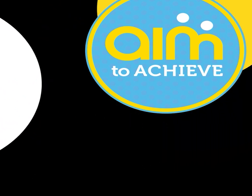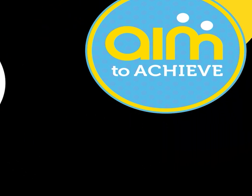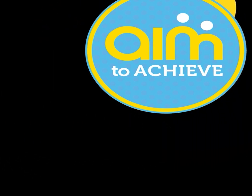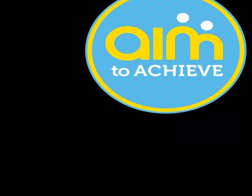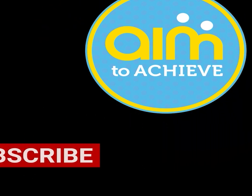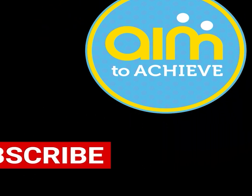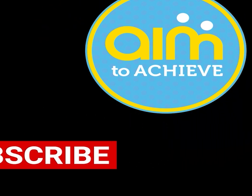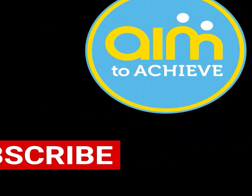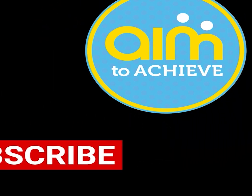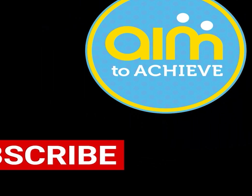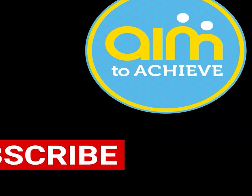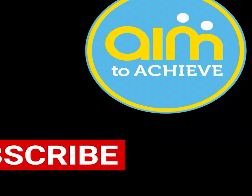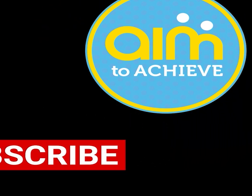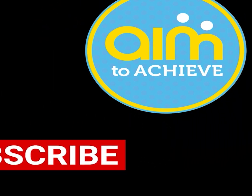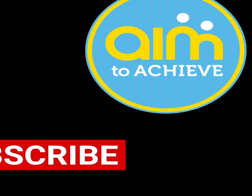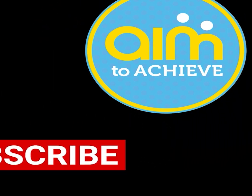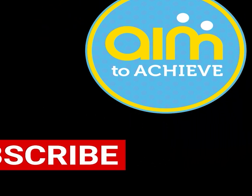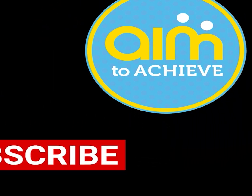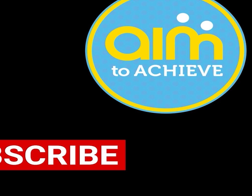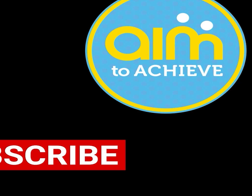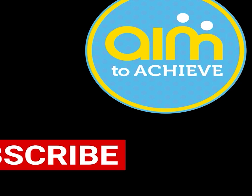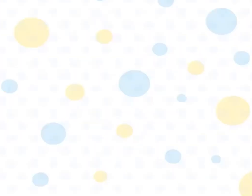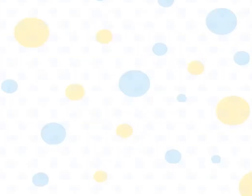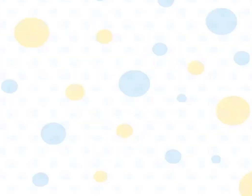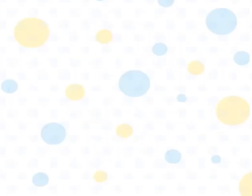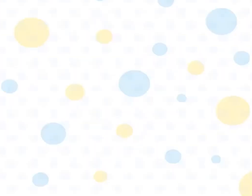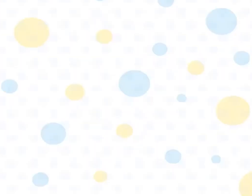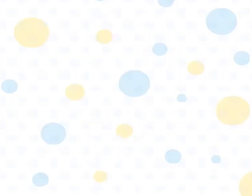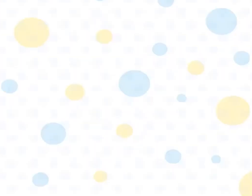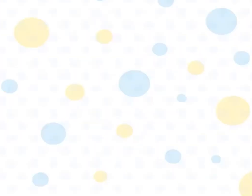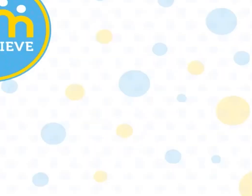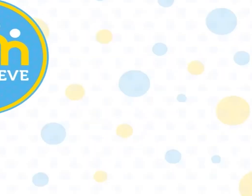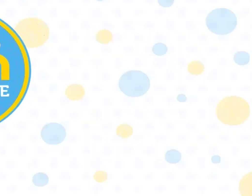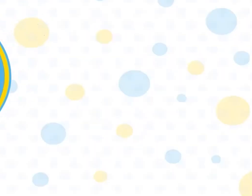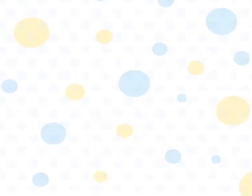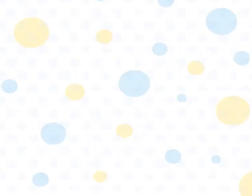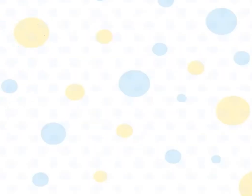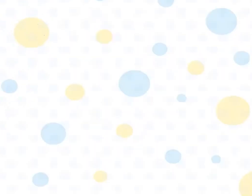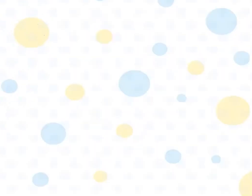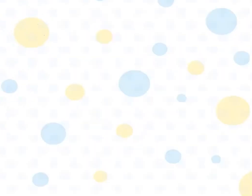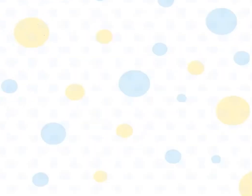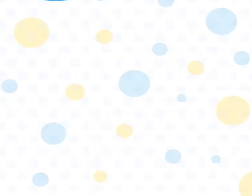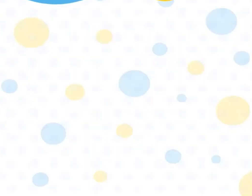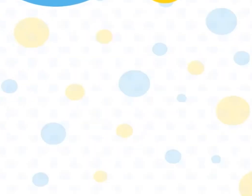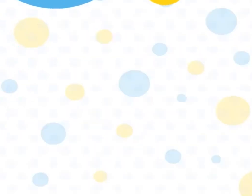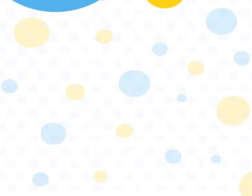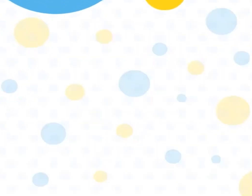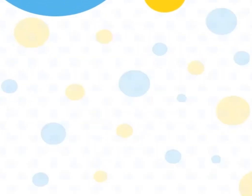videos, and don't forget to subscribe or leave us a like.